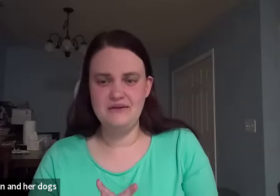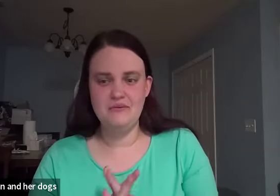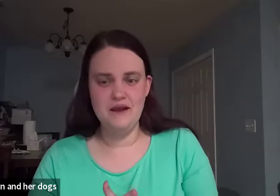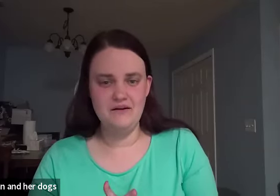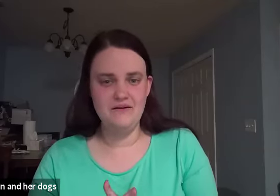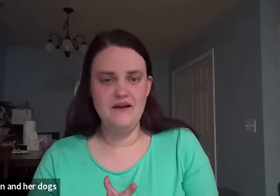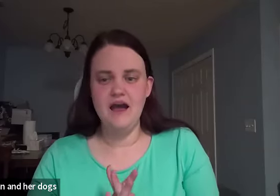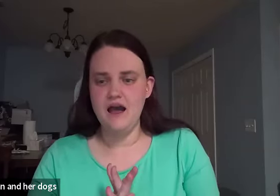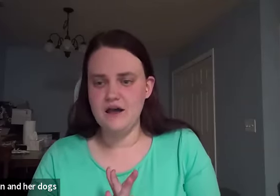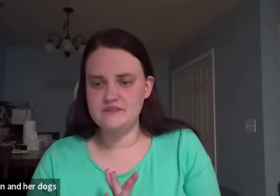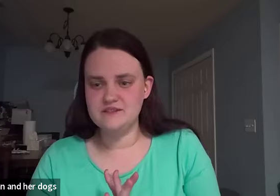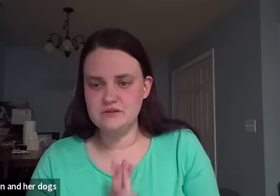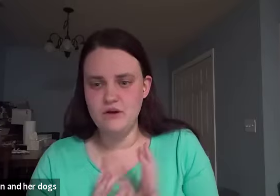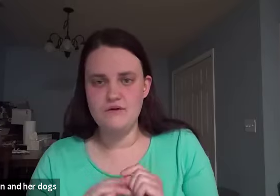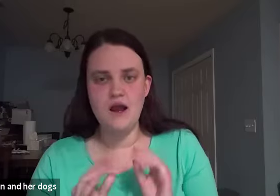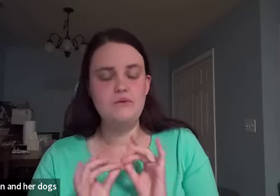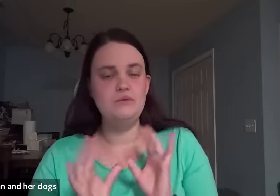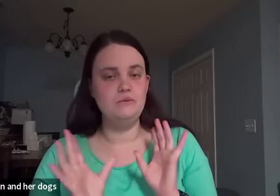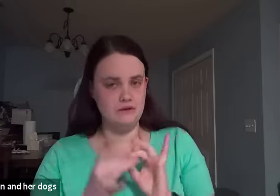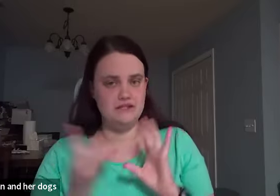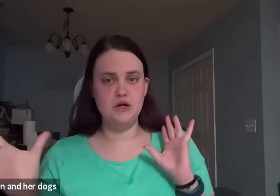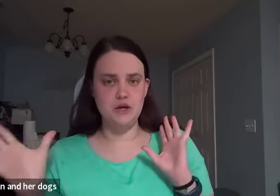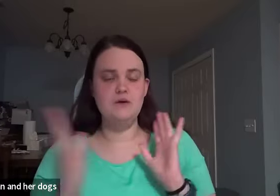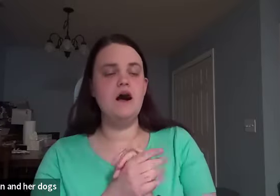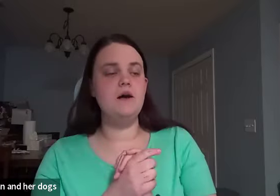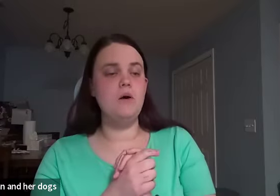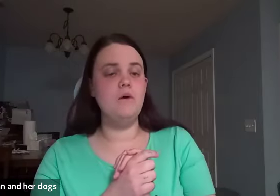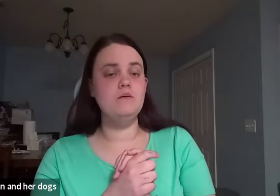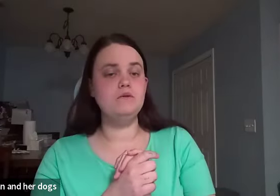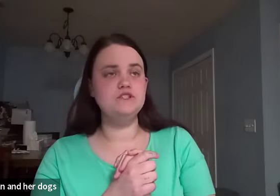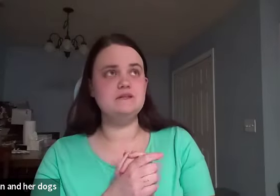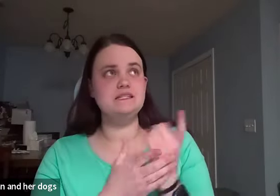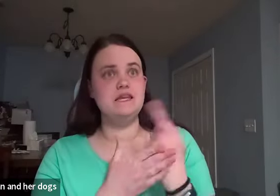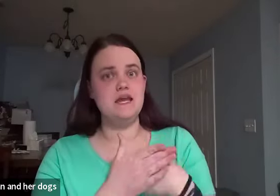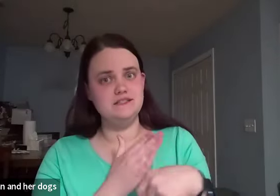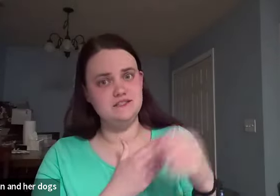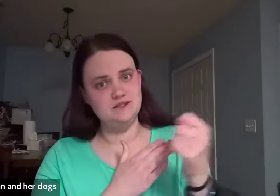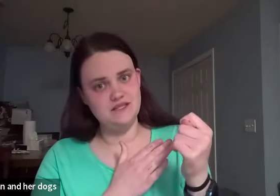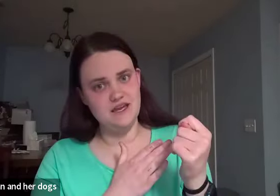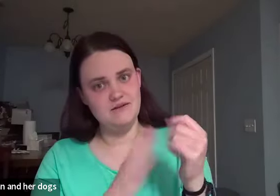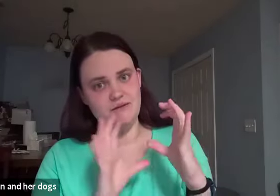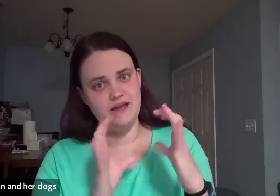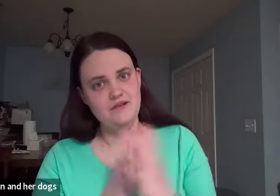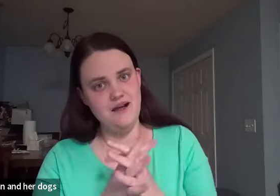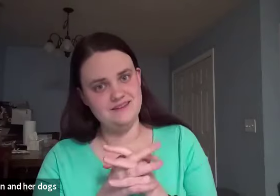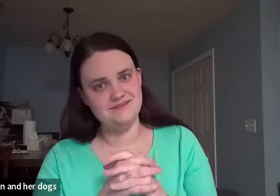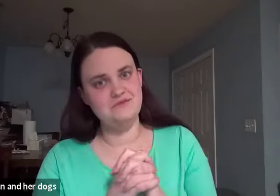Alrighty. Well, since we're a little over, we will let y'all go. What we'll do is next Tuesday when we have class,